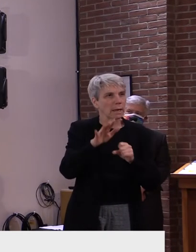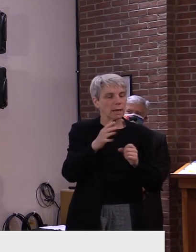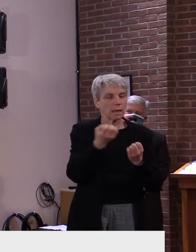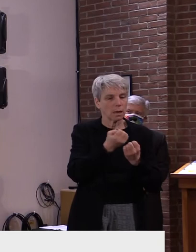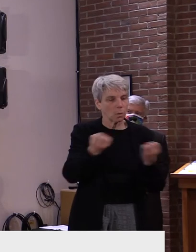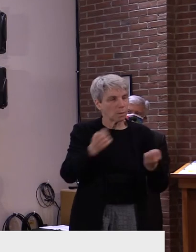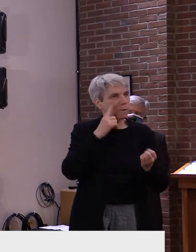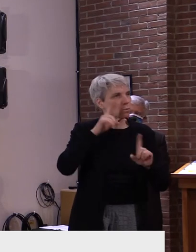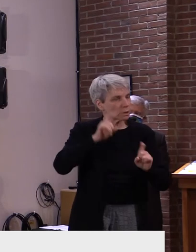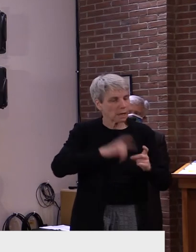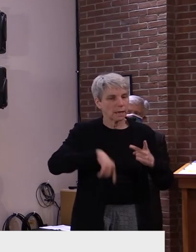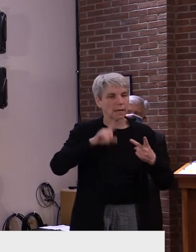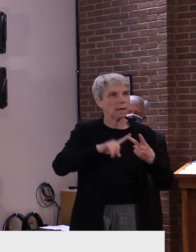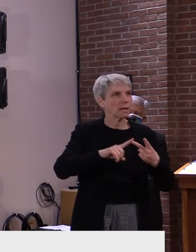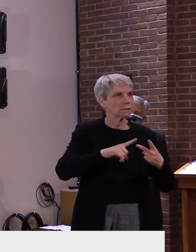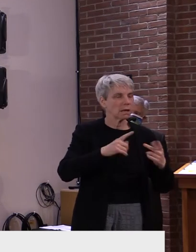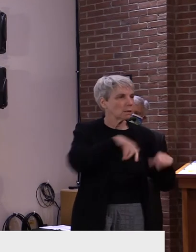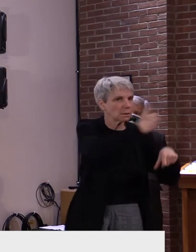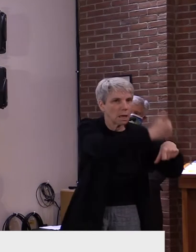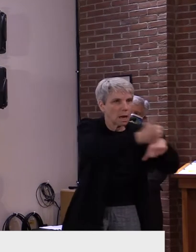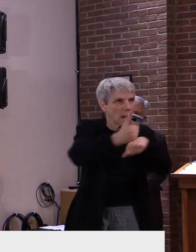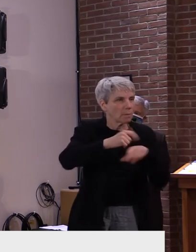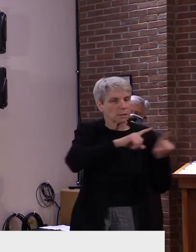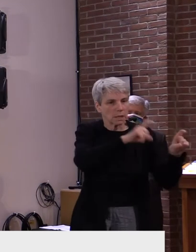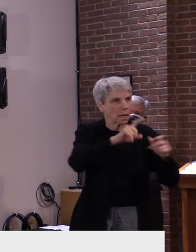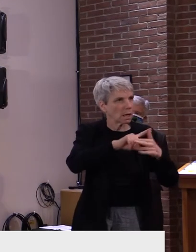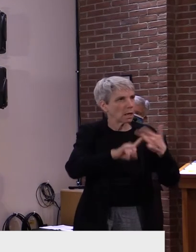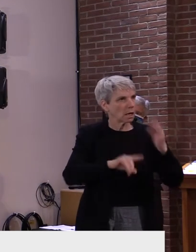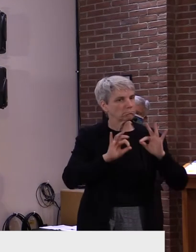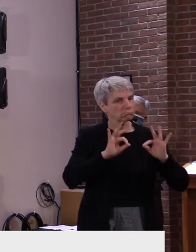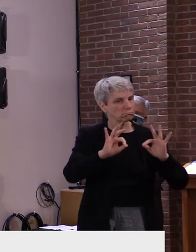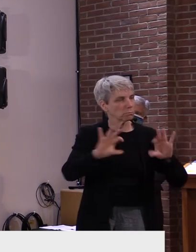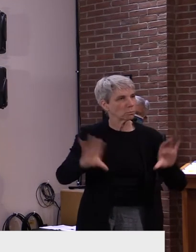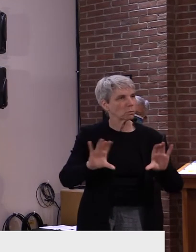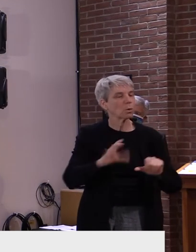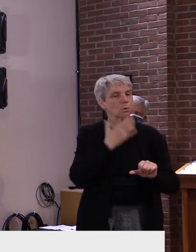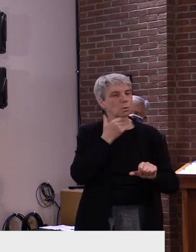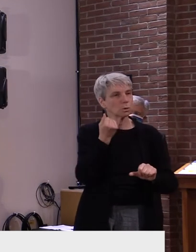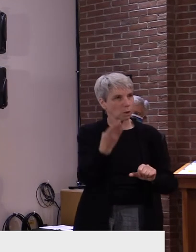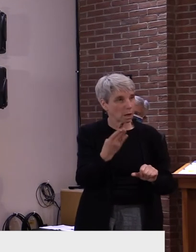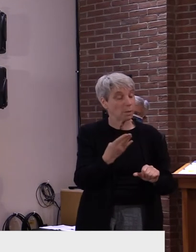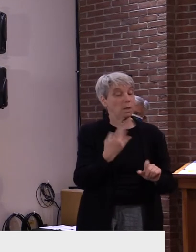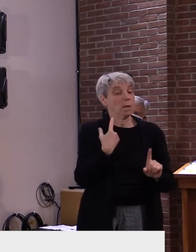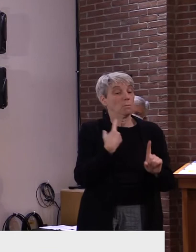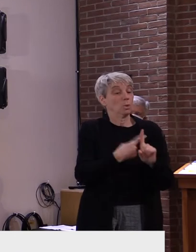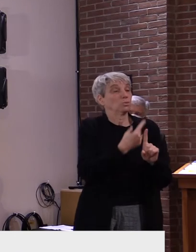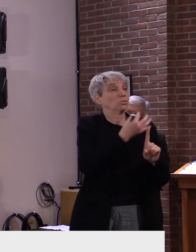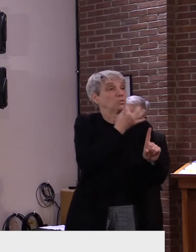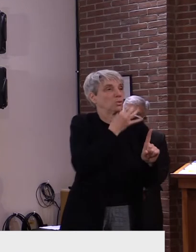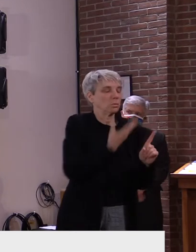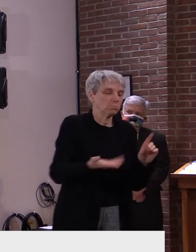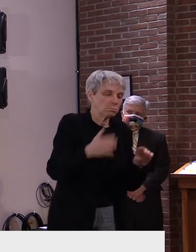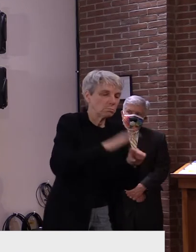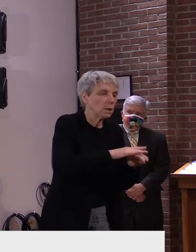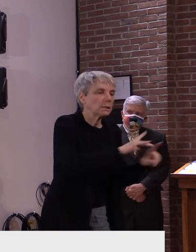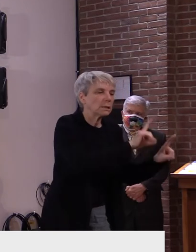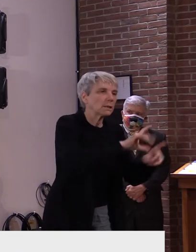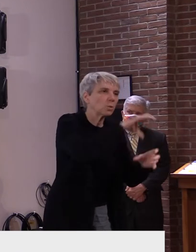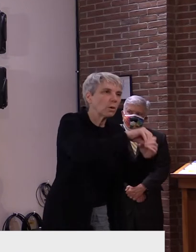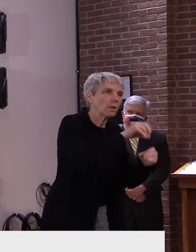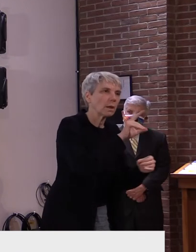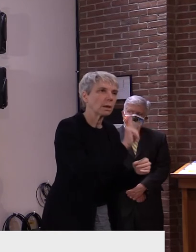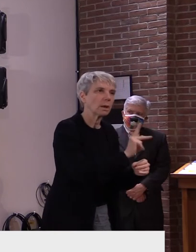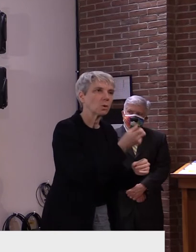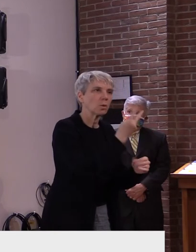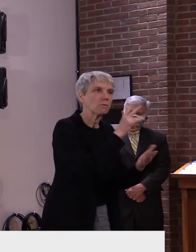strategy of on demand and with the surveillance component we will increase our number of